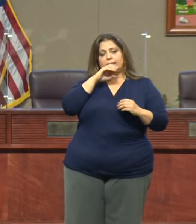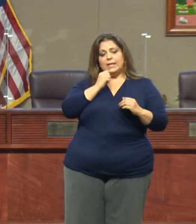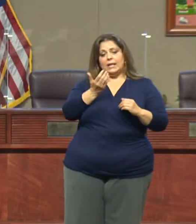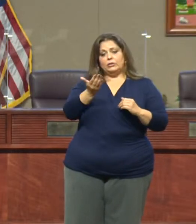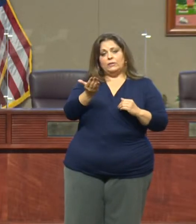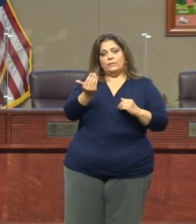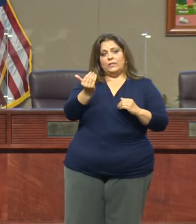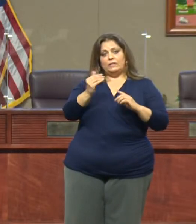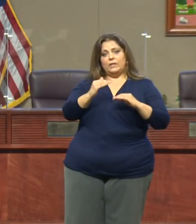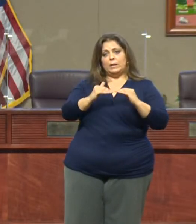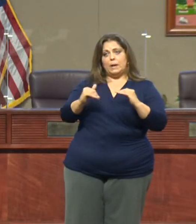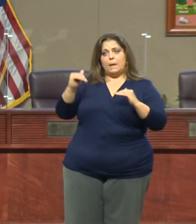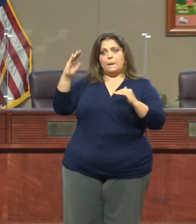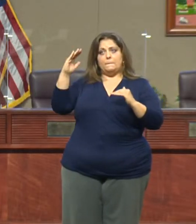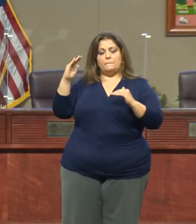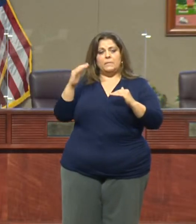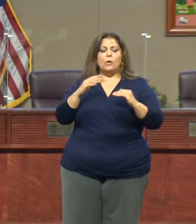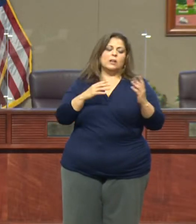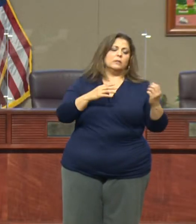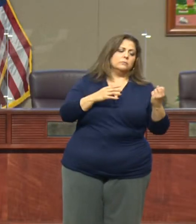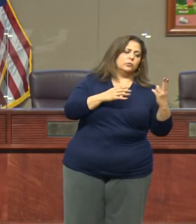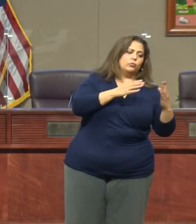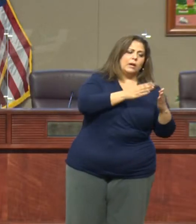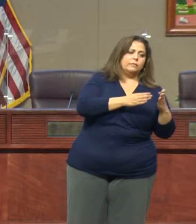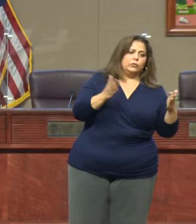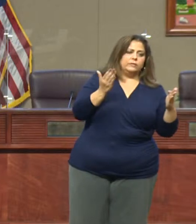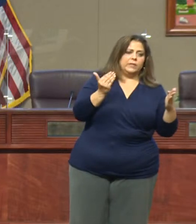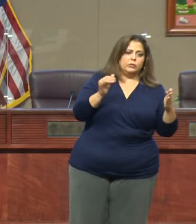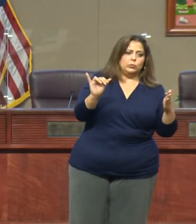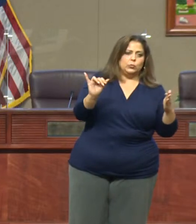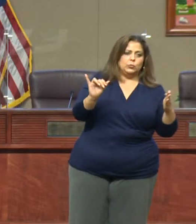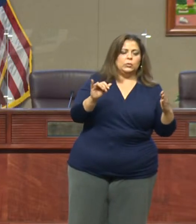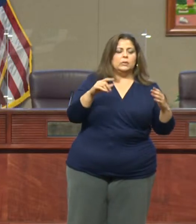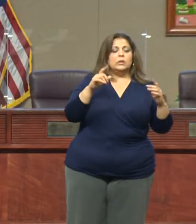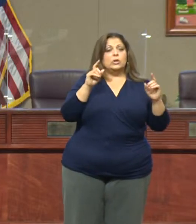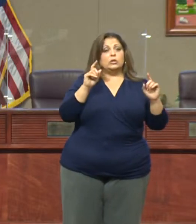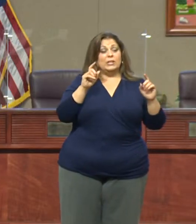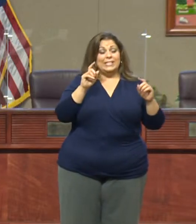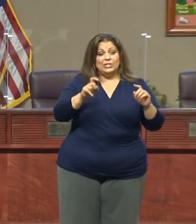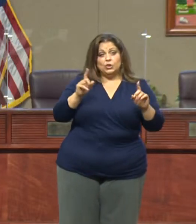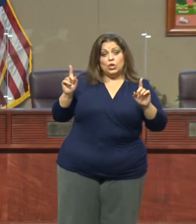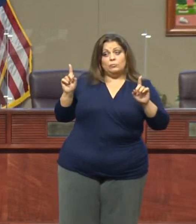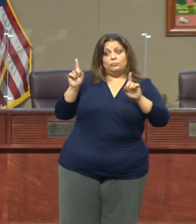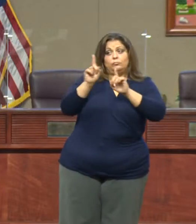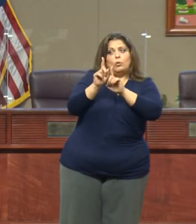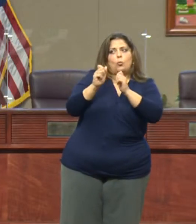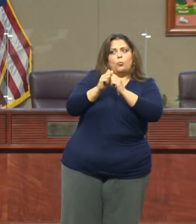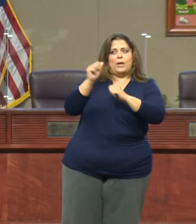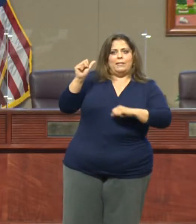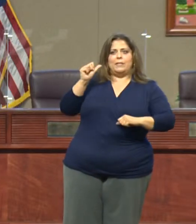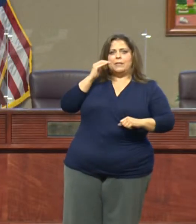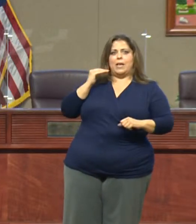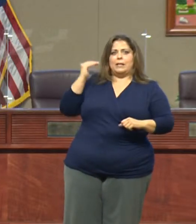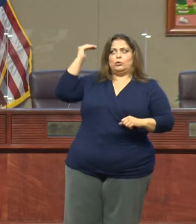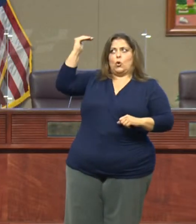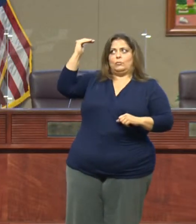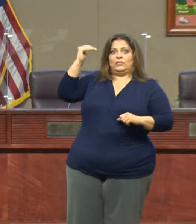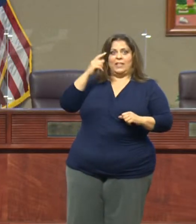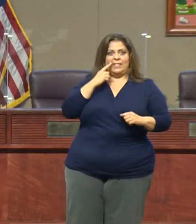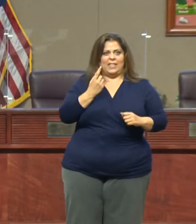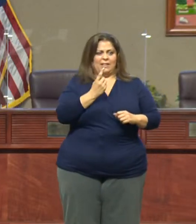up, and also 12 to 15 should come with an adult. They should not go there